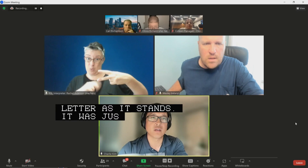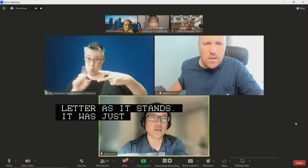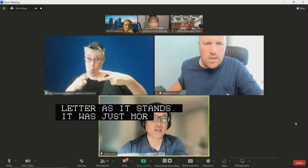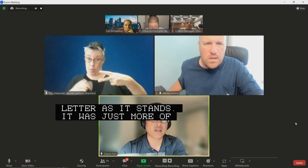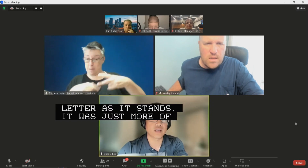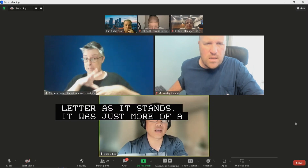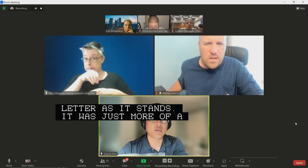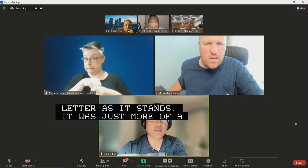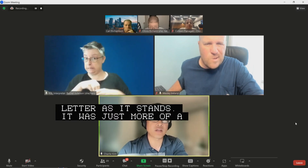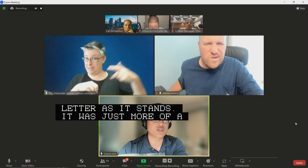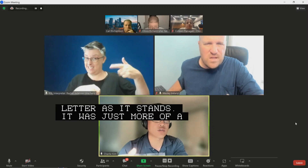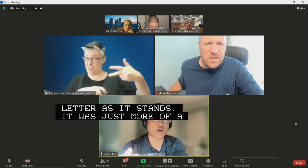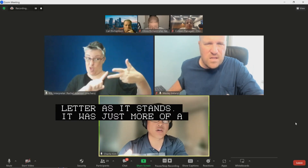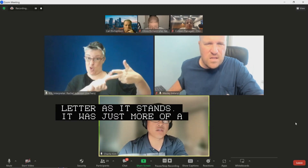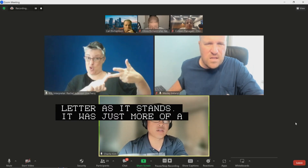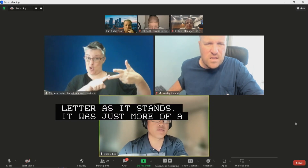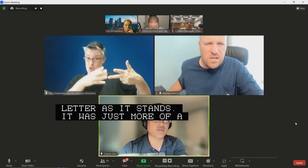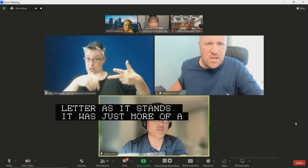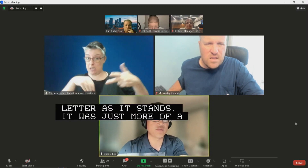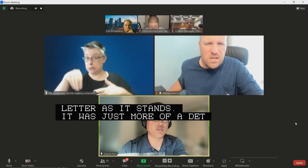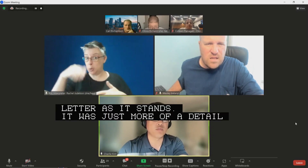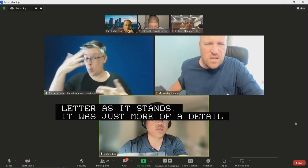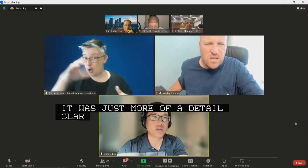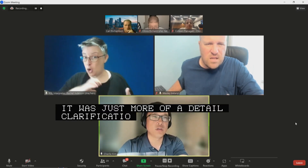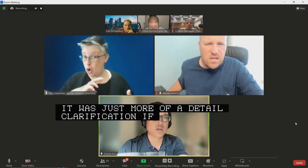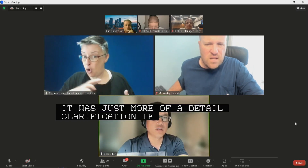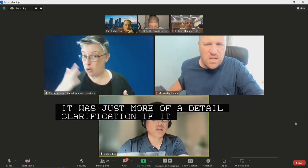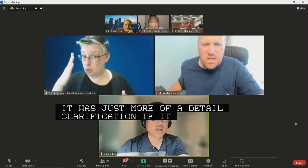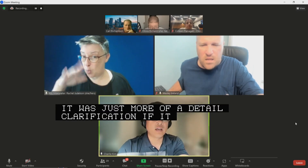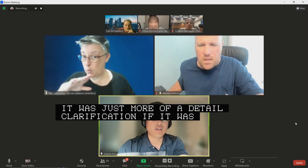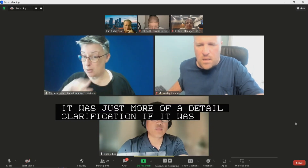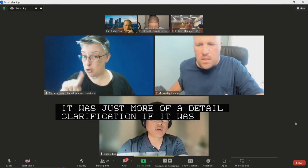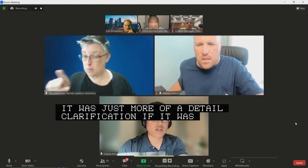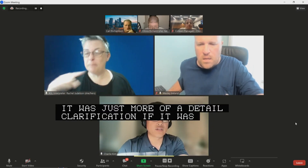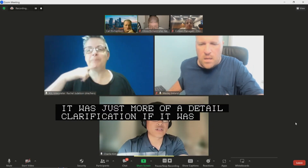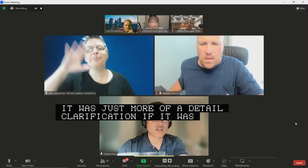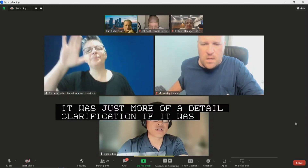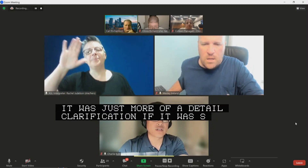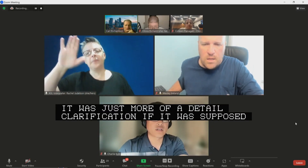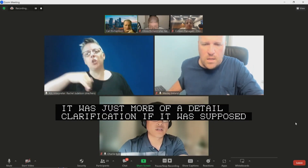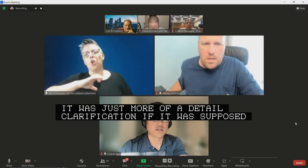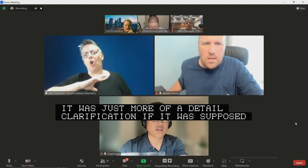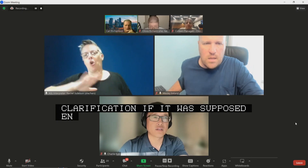three. Again, I'm not sure, Carl, if you... I'm here.